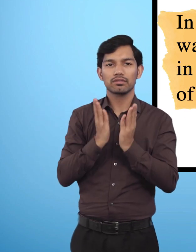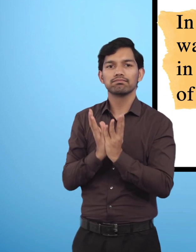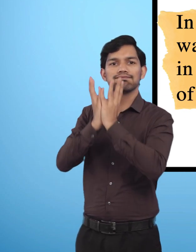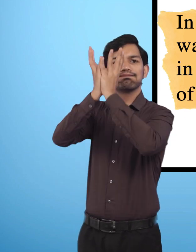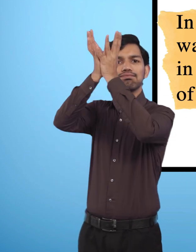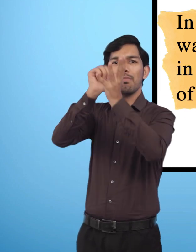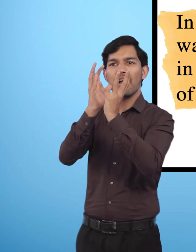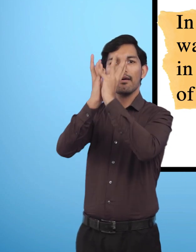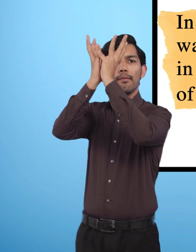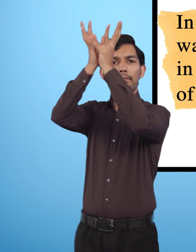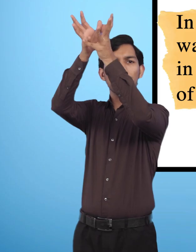gratitude to the sun.